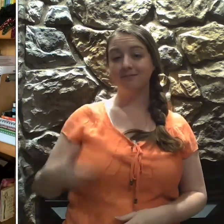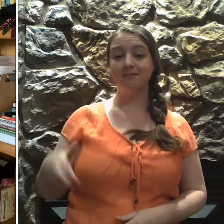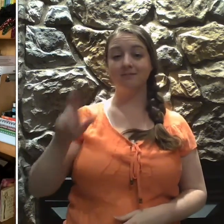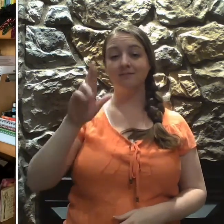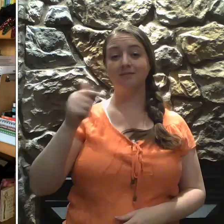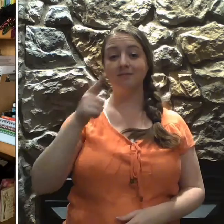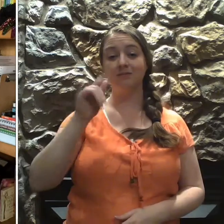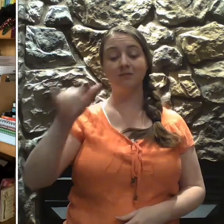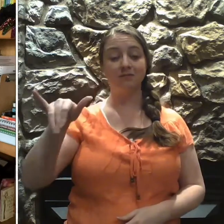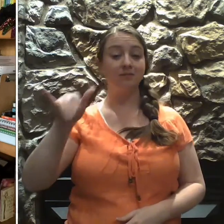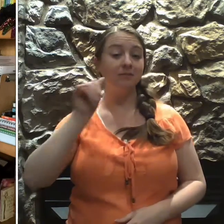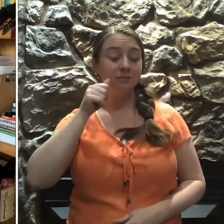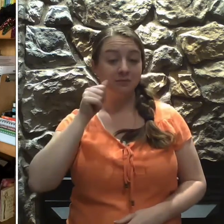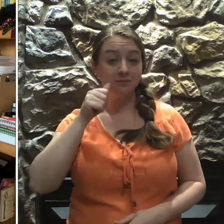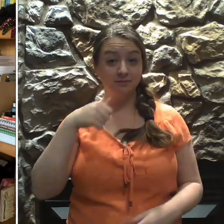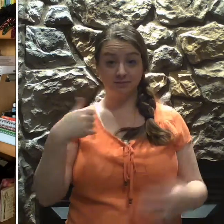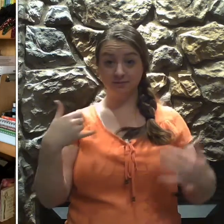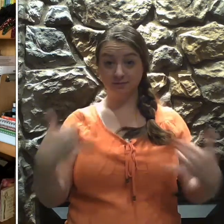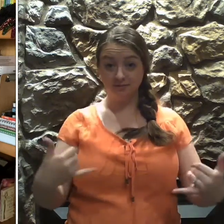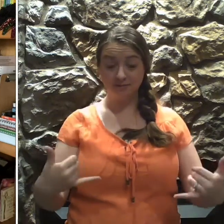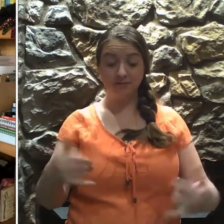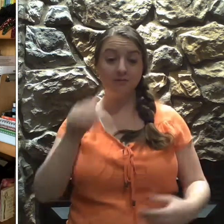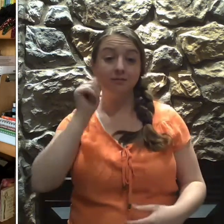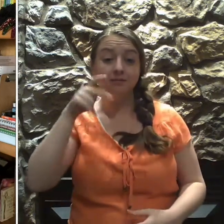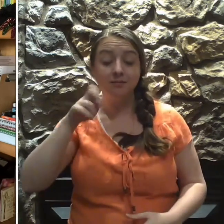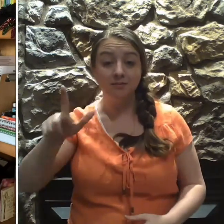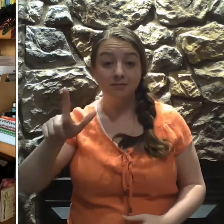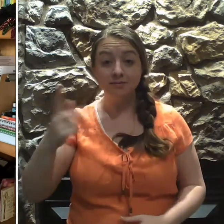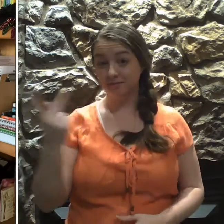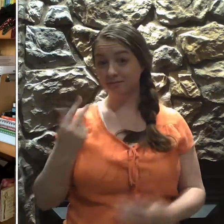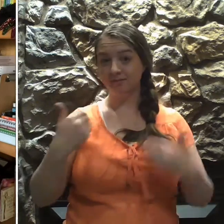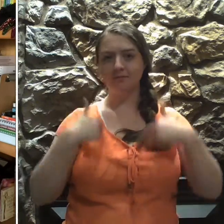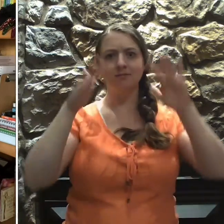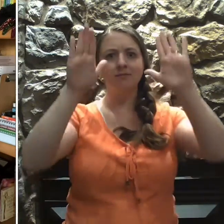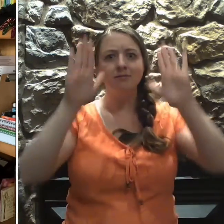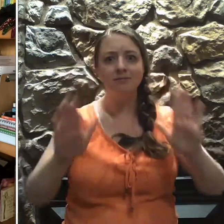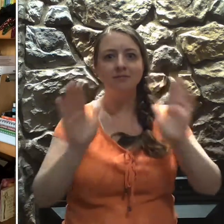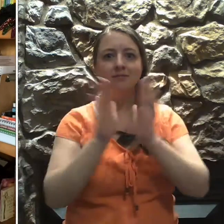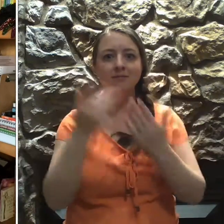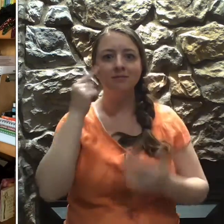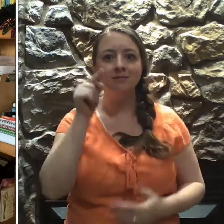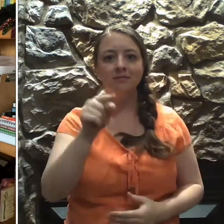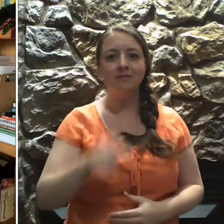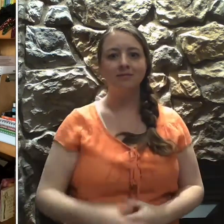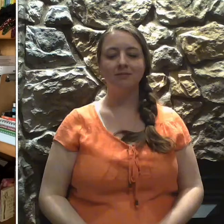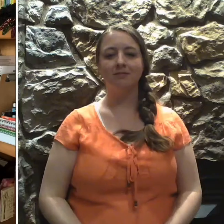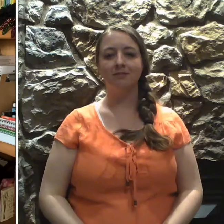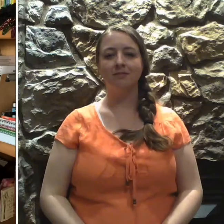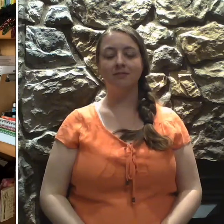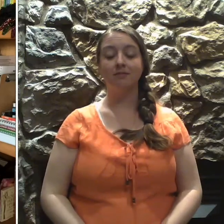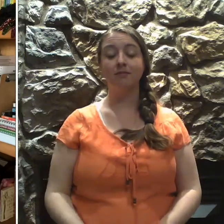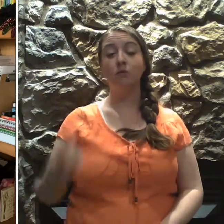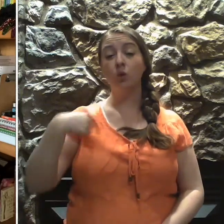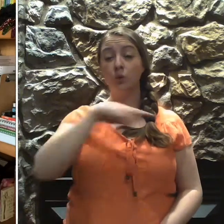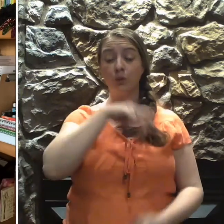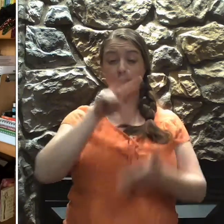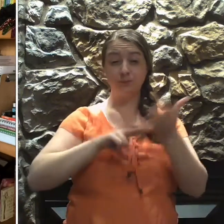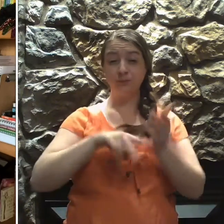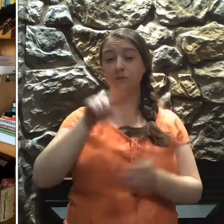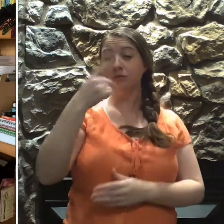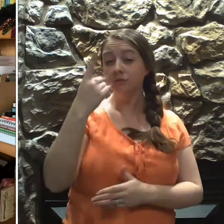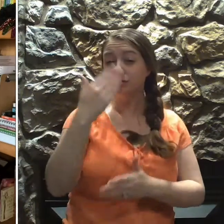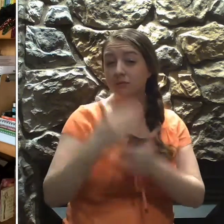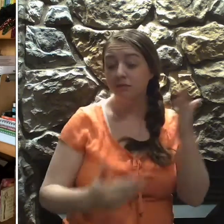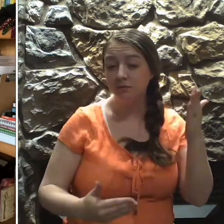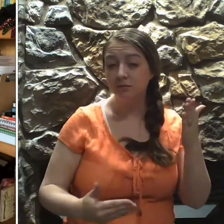and today Auntie Purl and I have a wonderful book for you. We're reading the first part of a